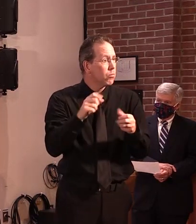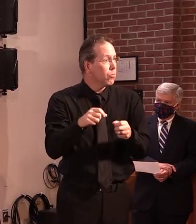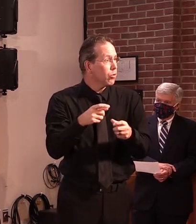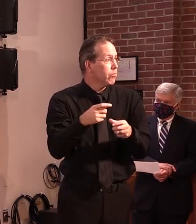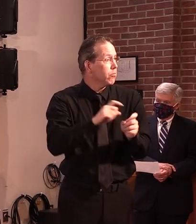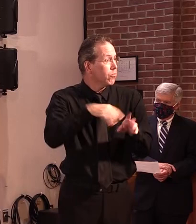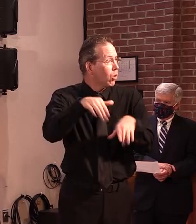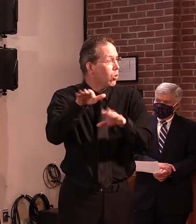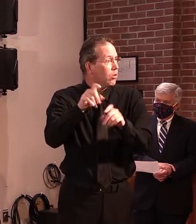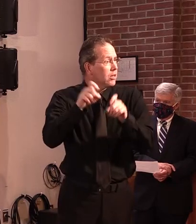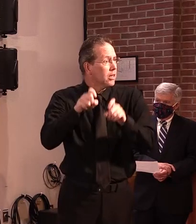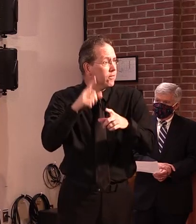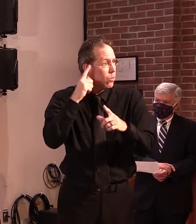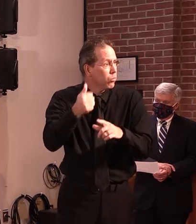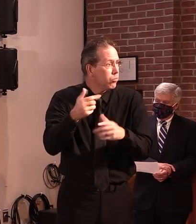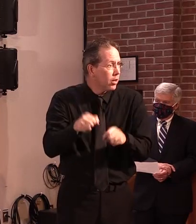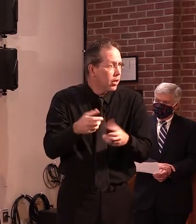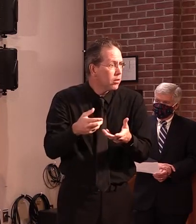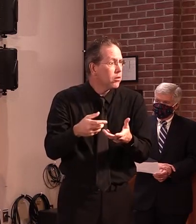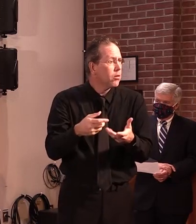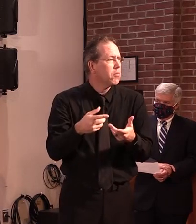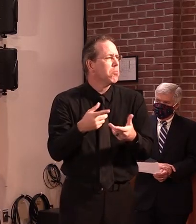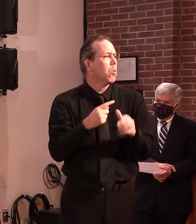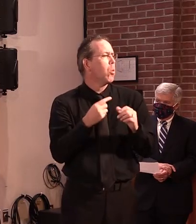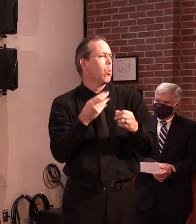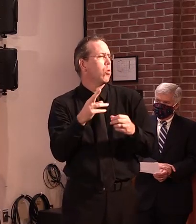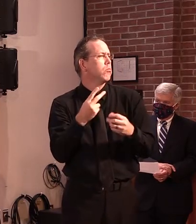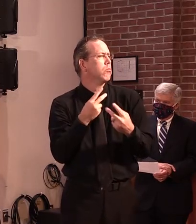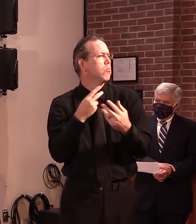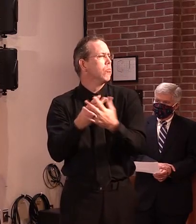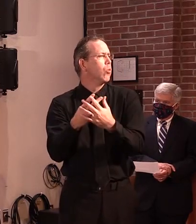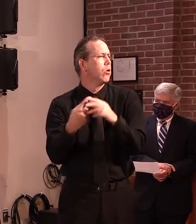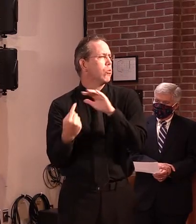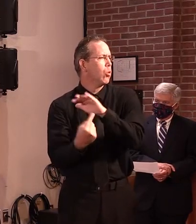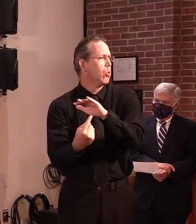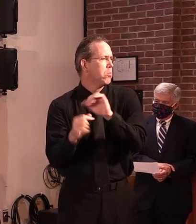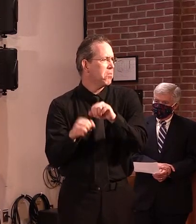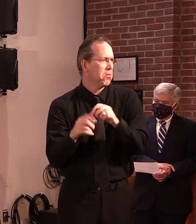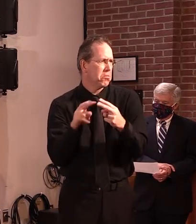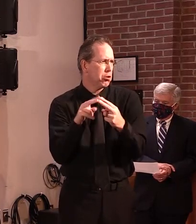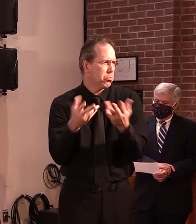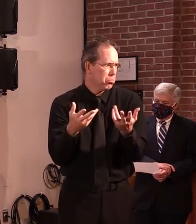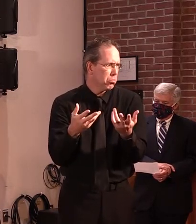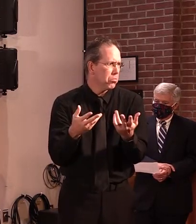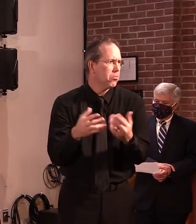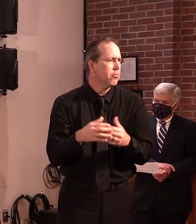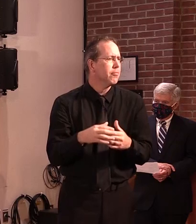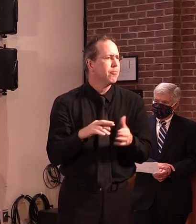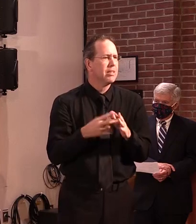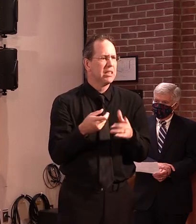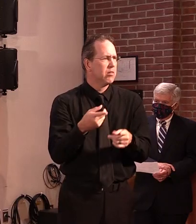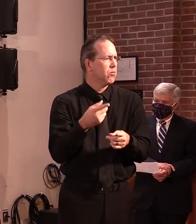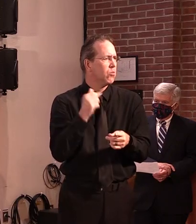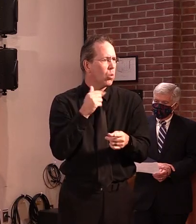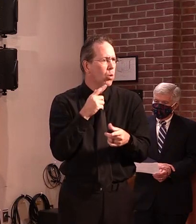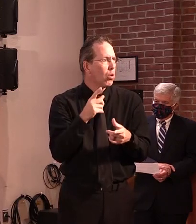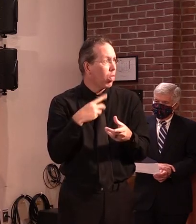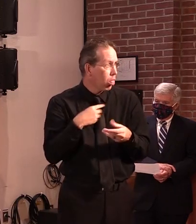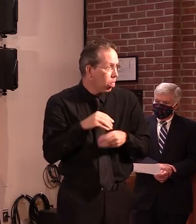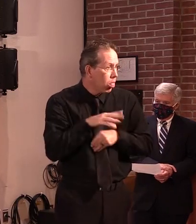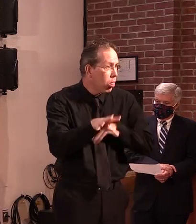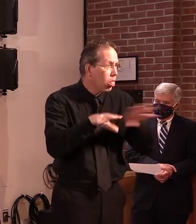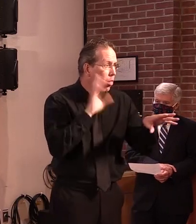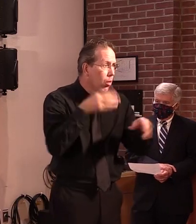are already quarantined, so they are out of any opportunity to transmit the disease